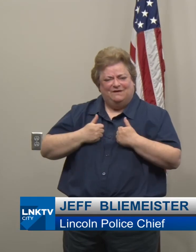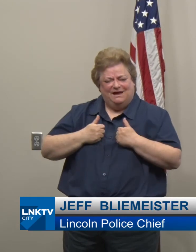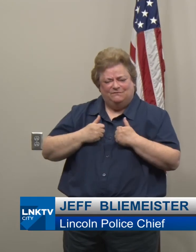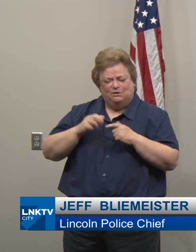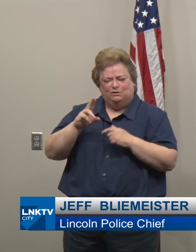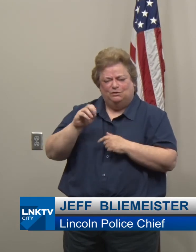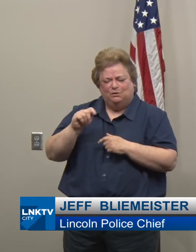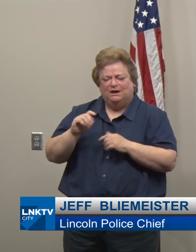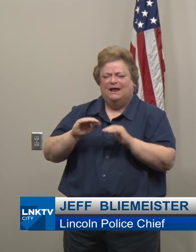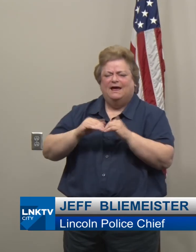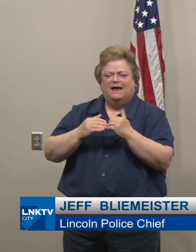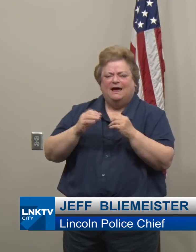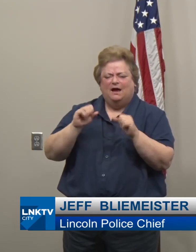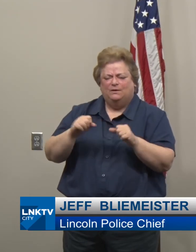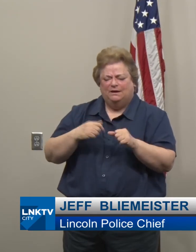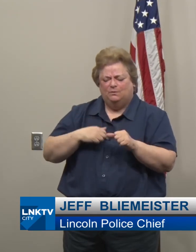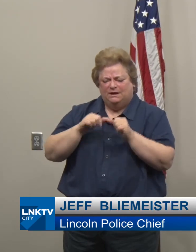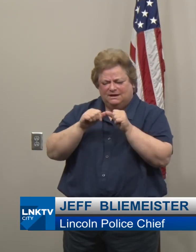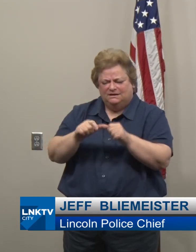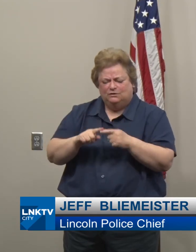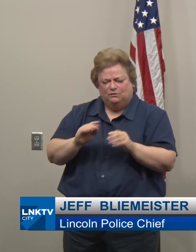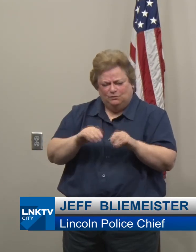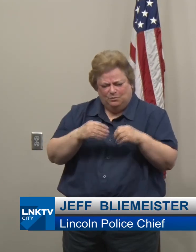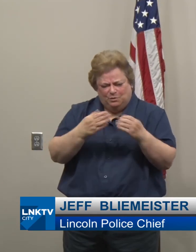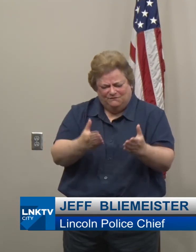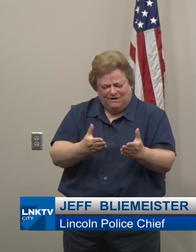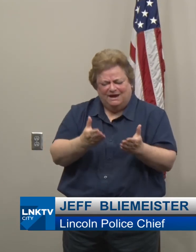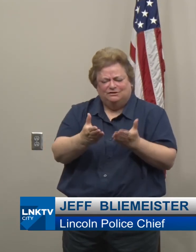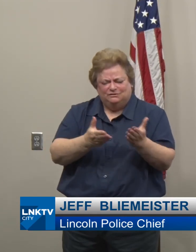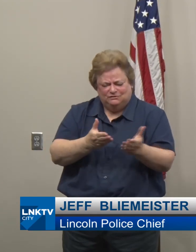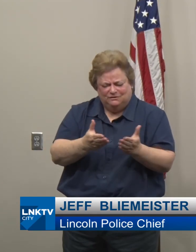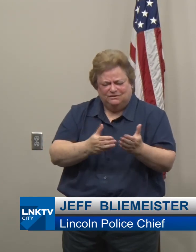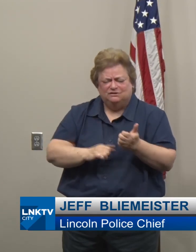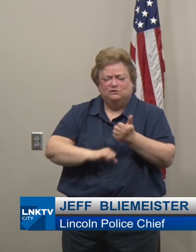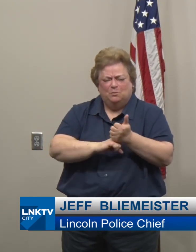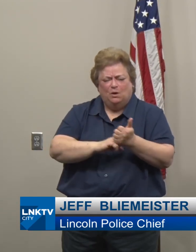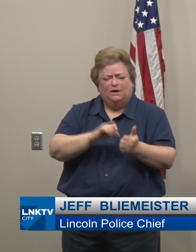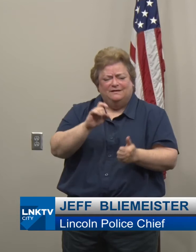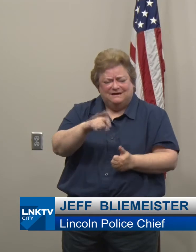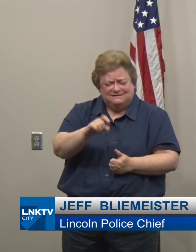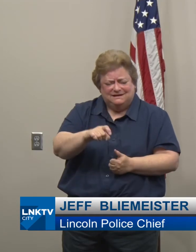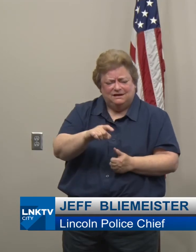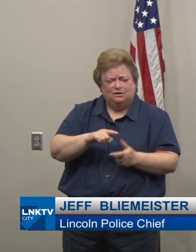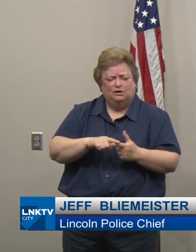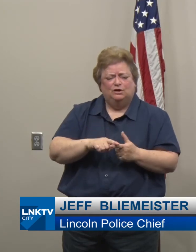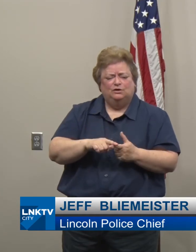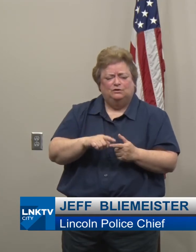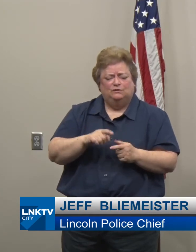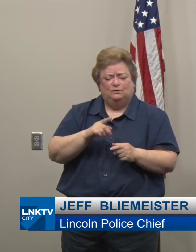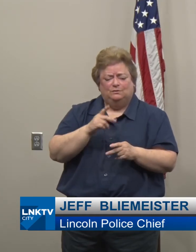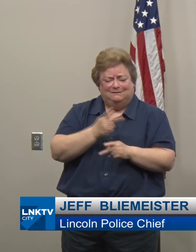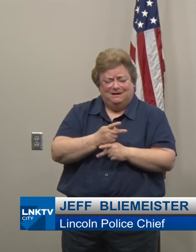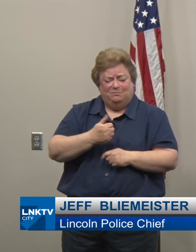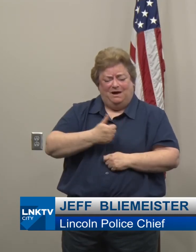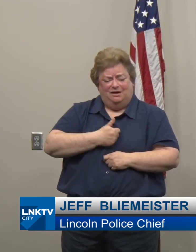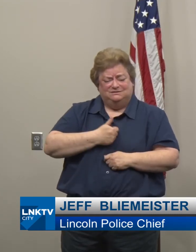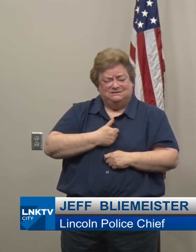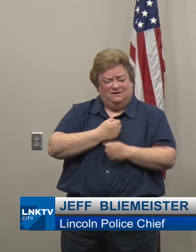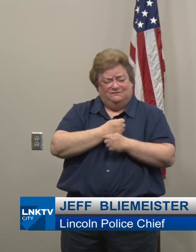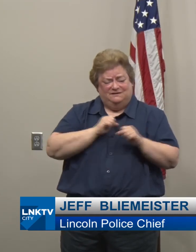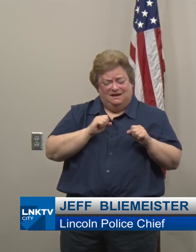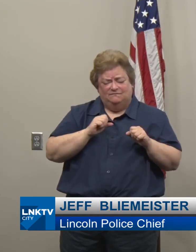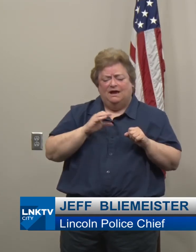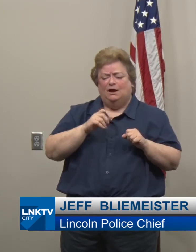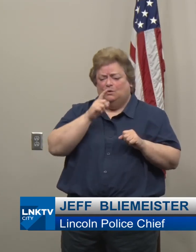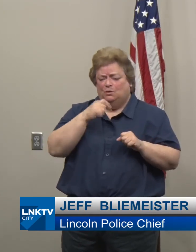what ways can we continue to provide the service, the support that is necessary, and keep ourselves safe and those that we're